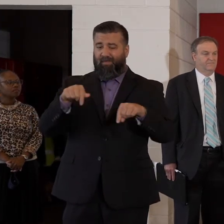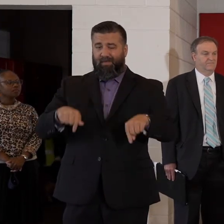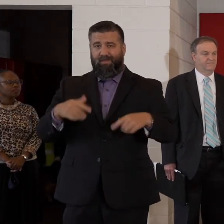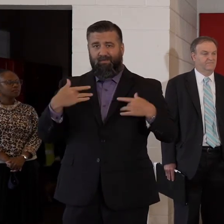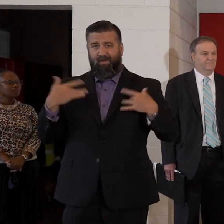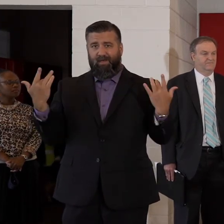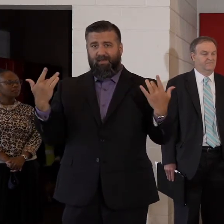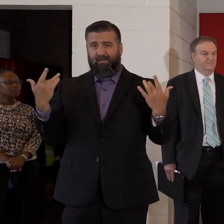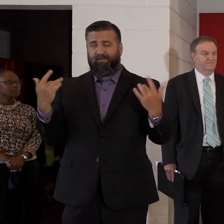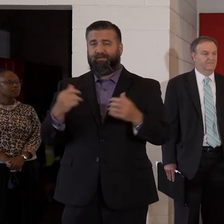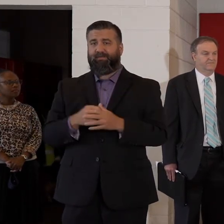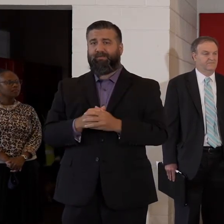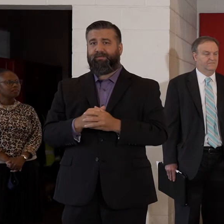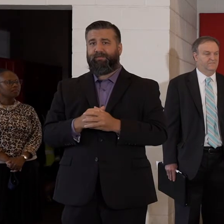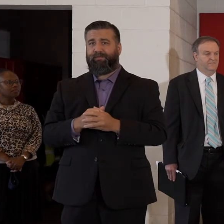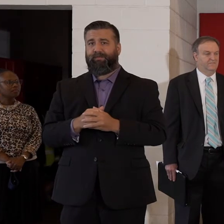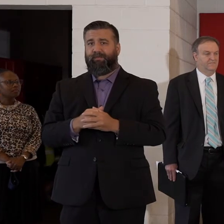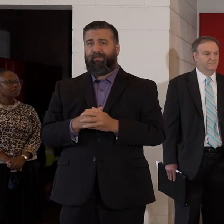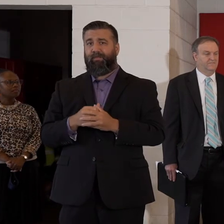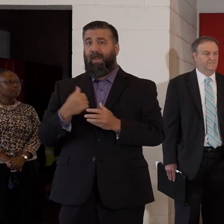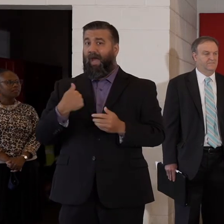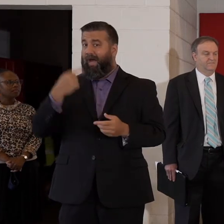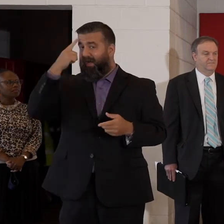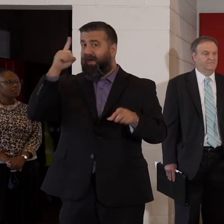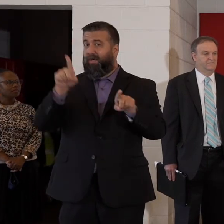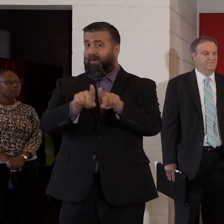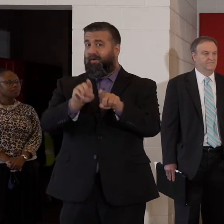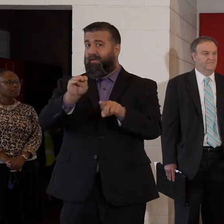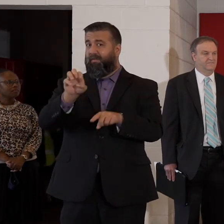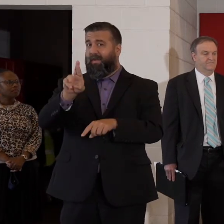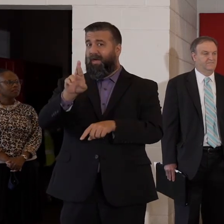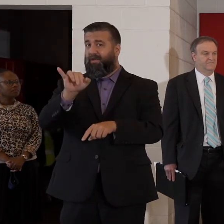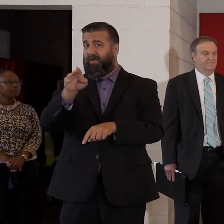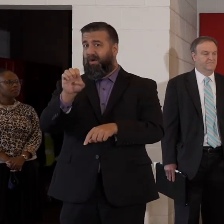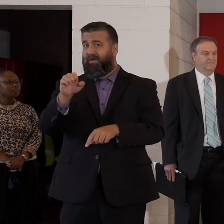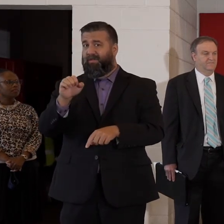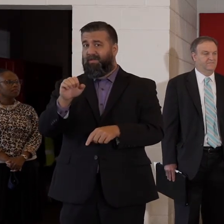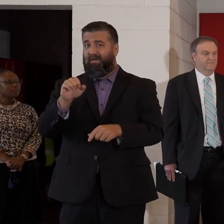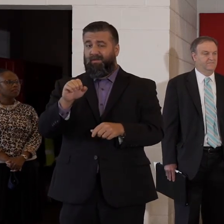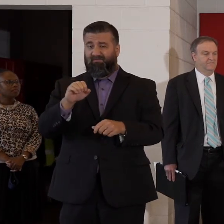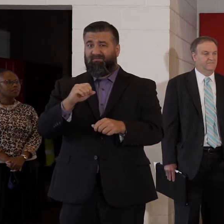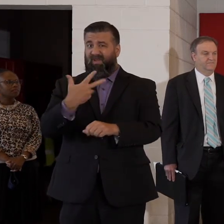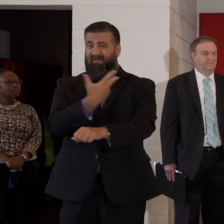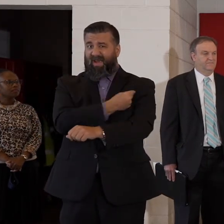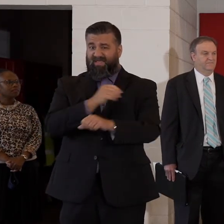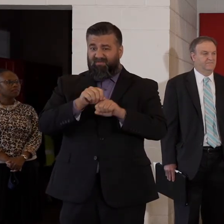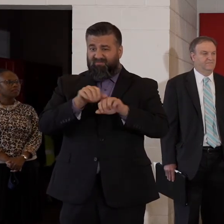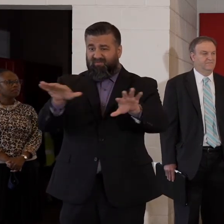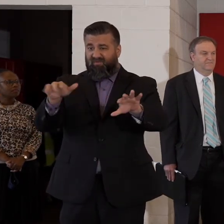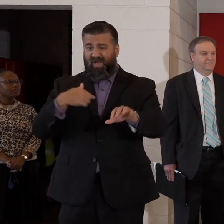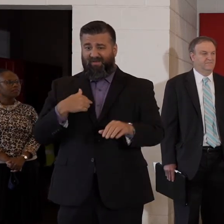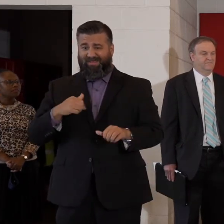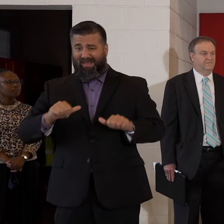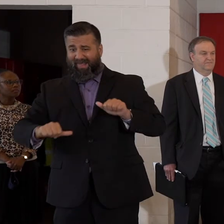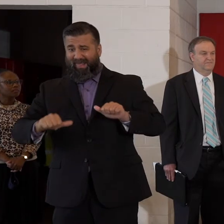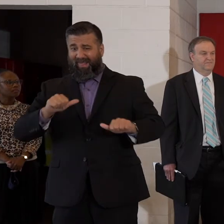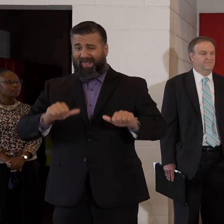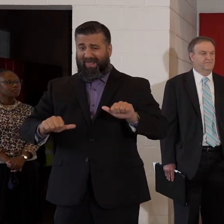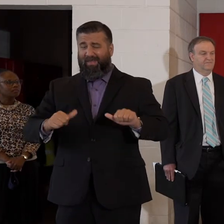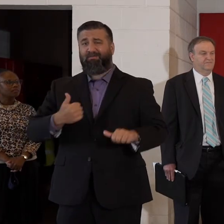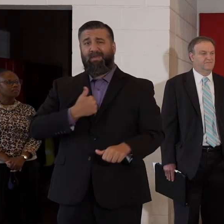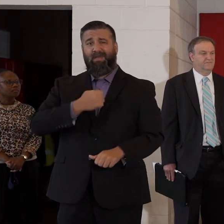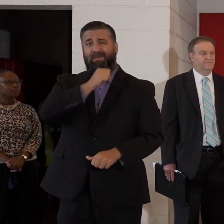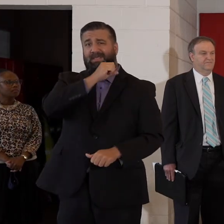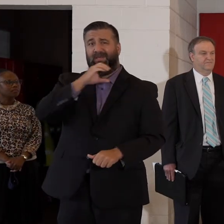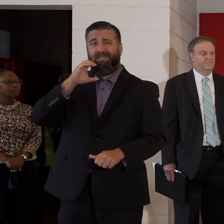in every aspect. I agree with Mayor Jones. I too was hesitant about that. I'm a senior with pre-existing conditions, and